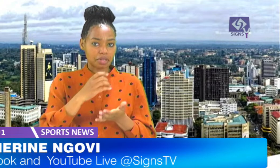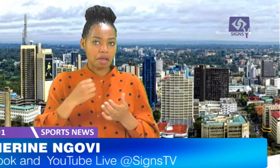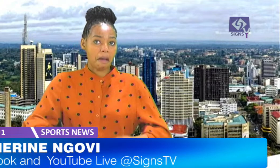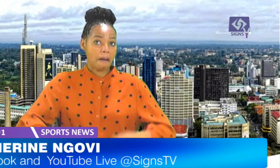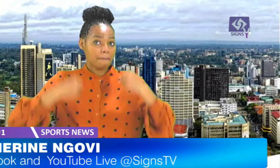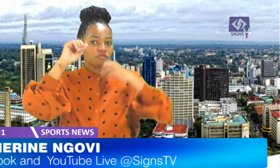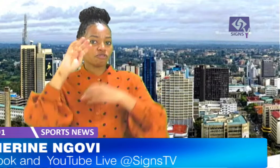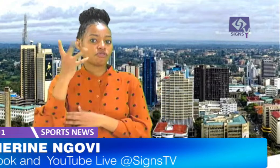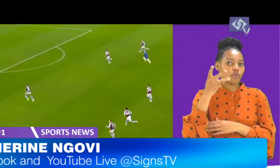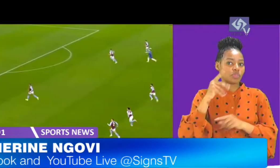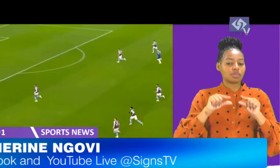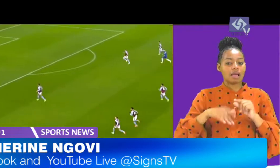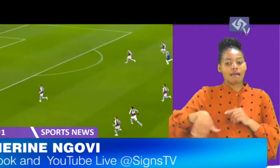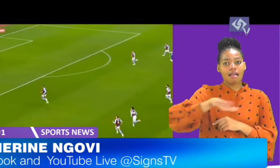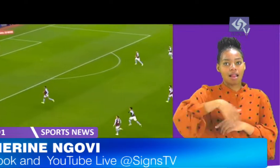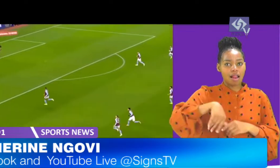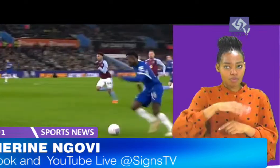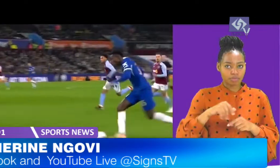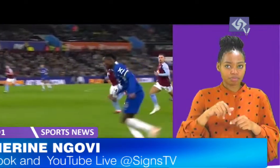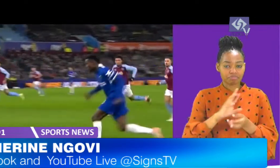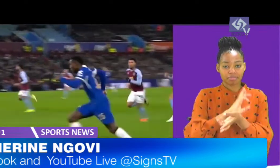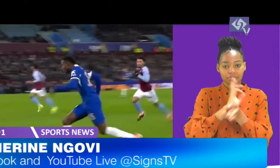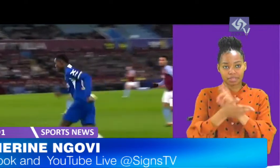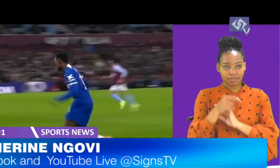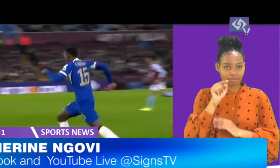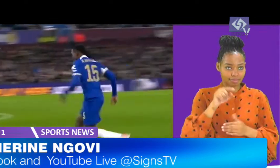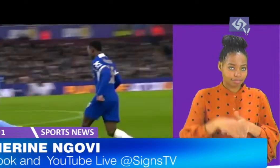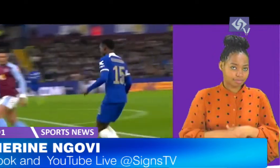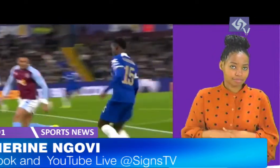in their FA Cup fourth round replay.